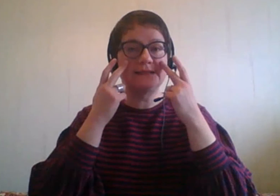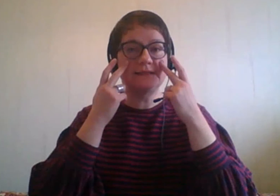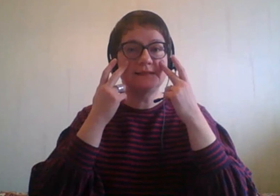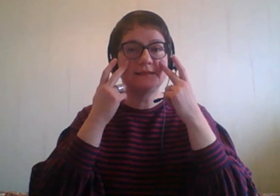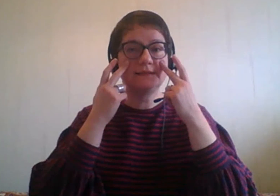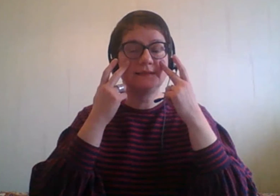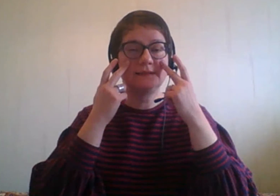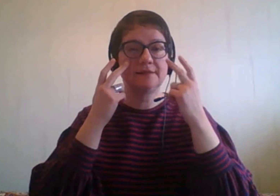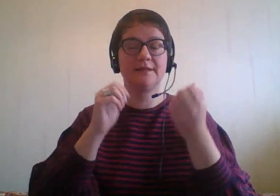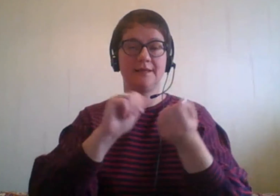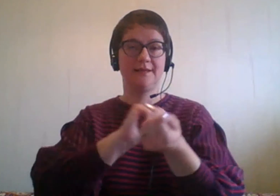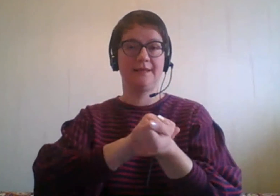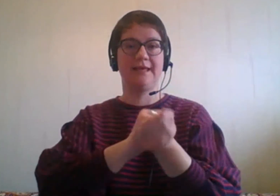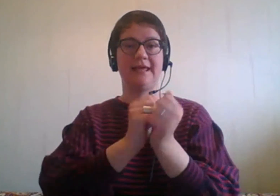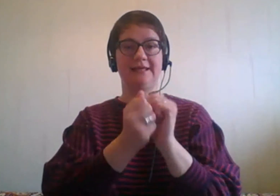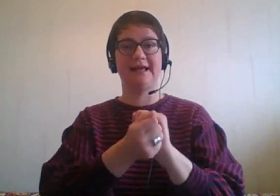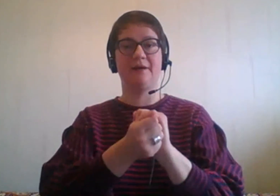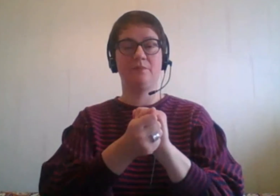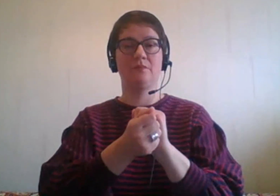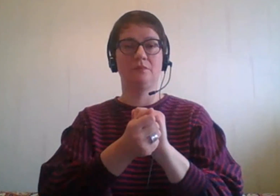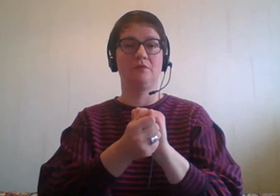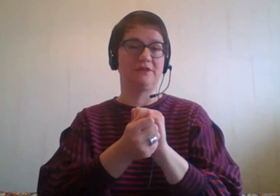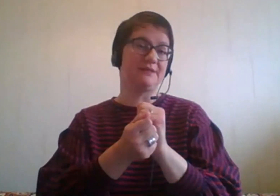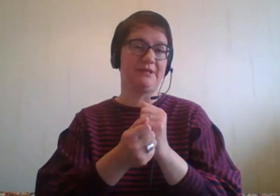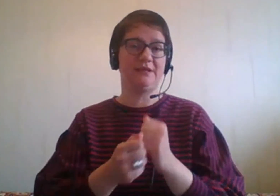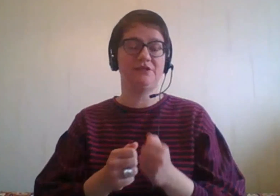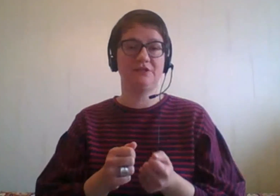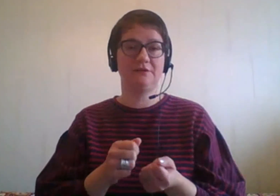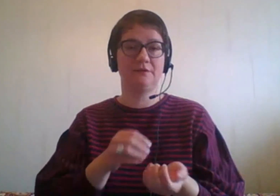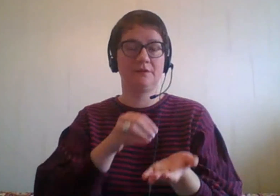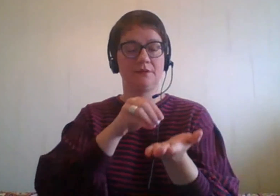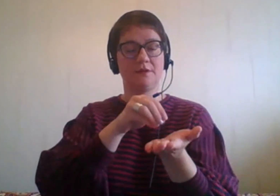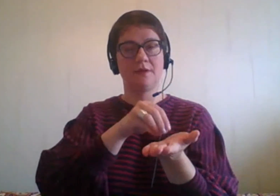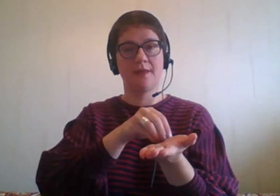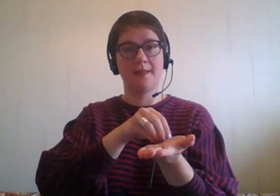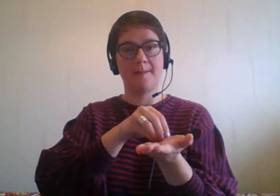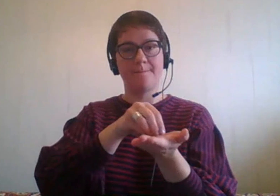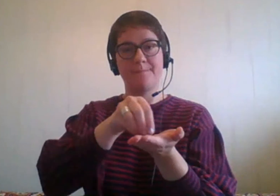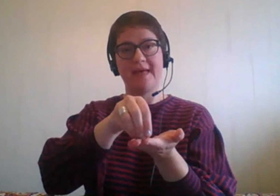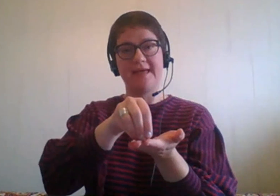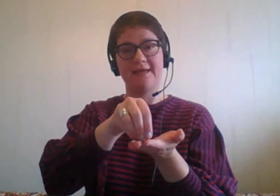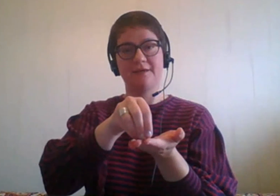Glasses, exam or examination, pay,